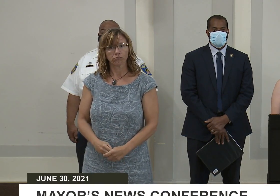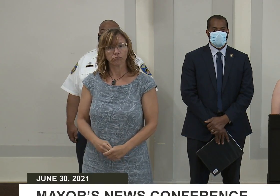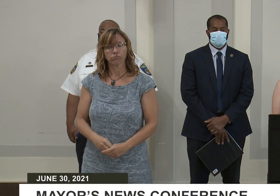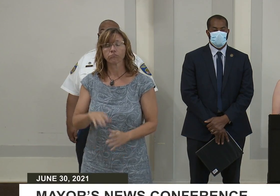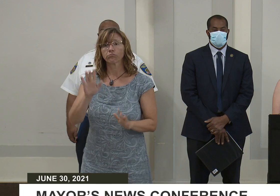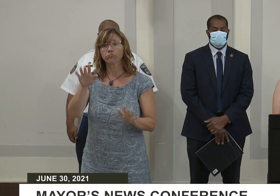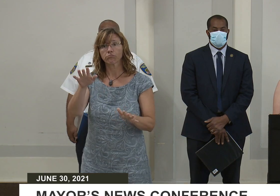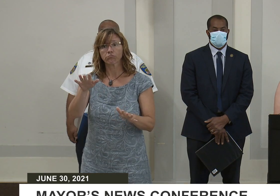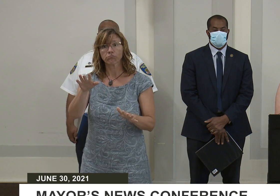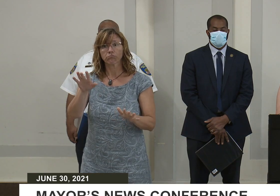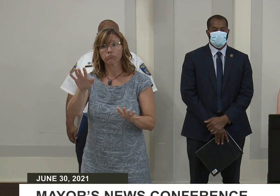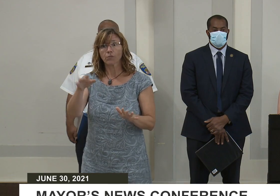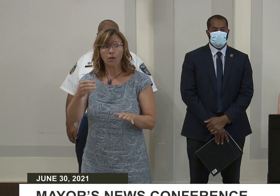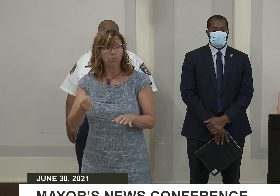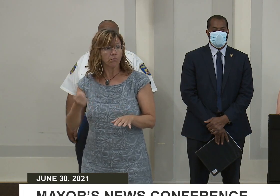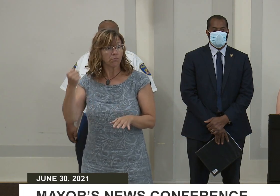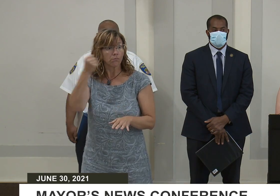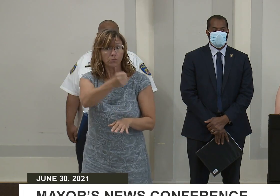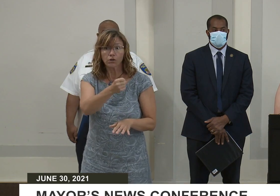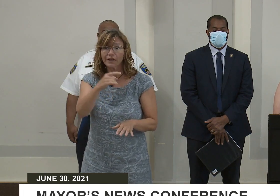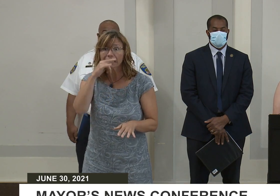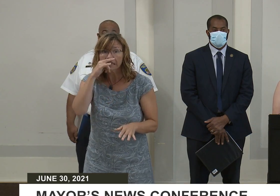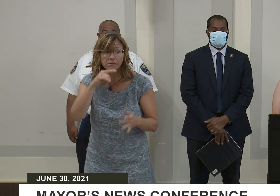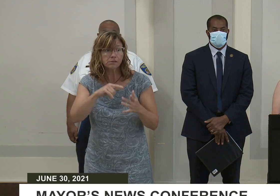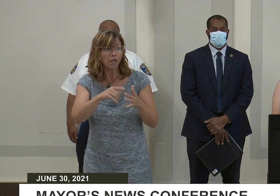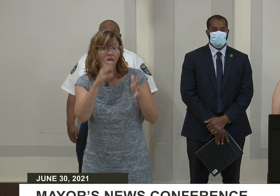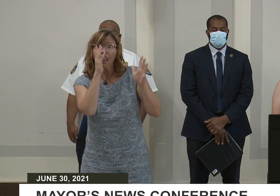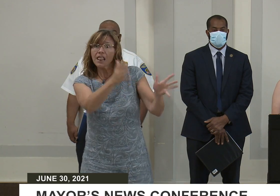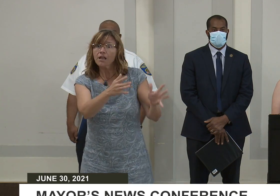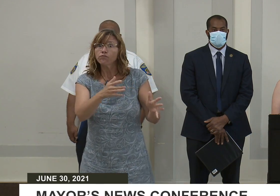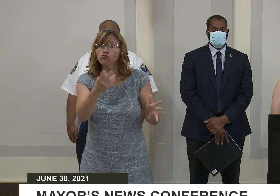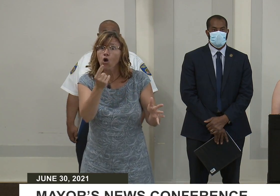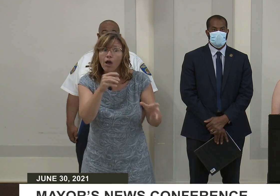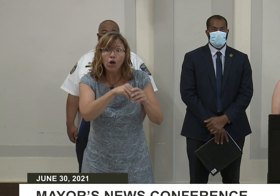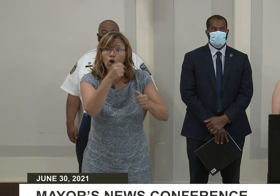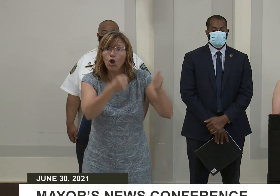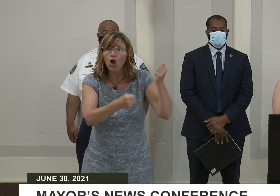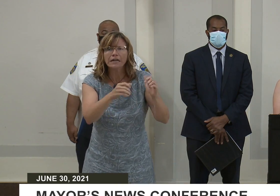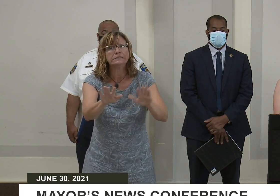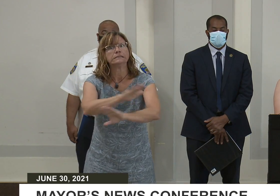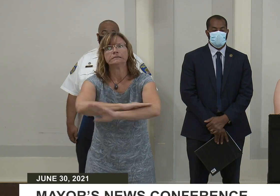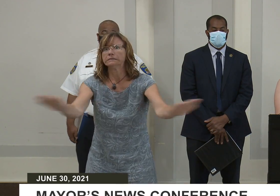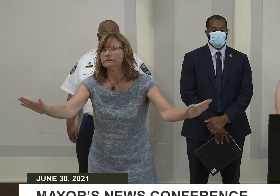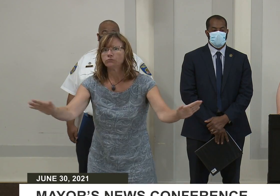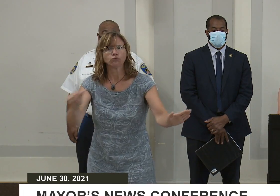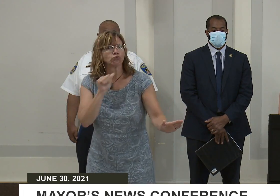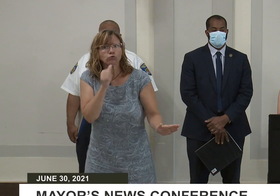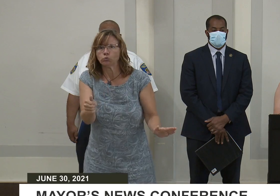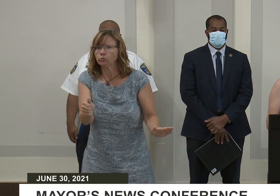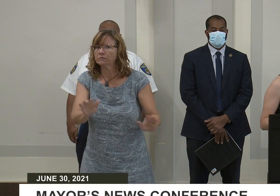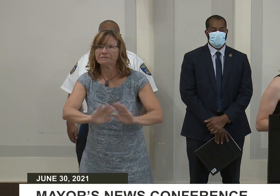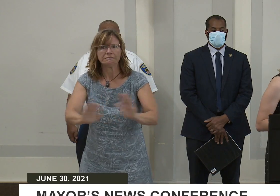the heat. So please be careful this 4th of July and have a safe and happy holiday. Thank you.